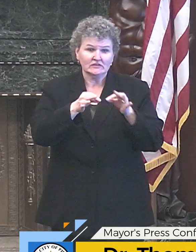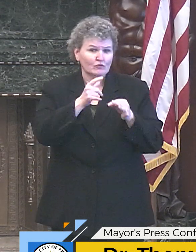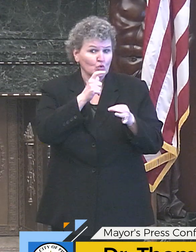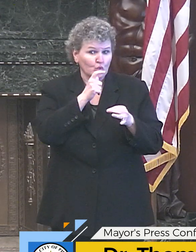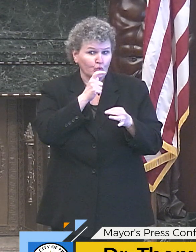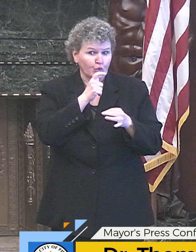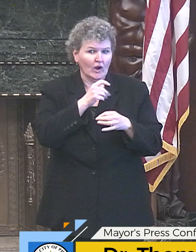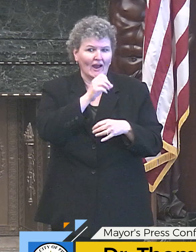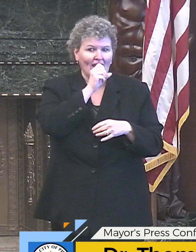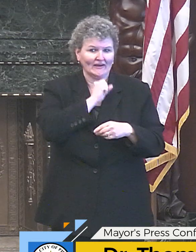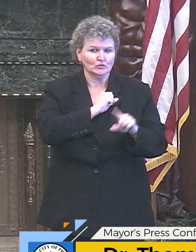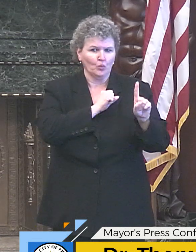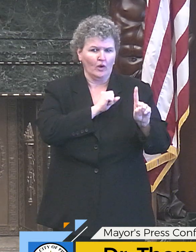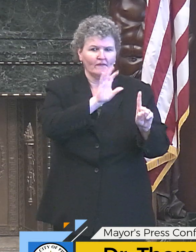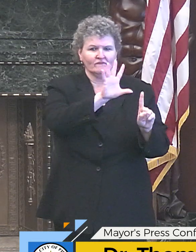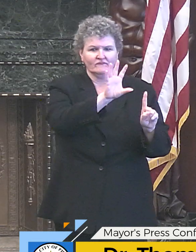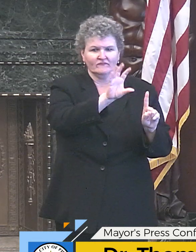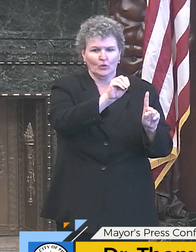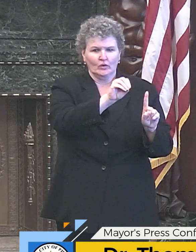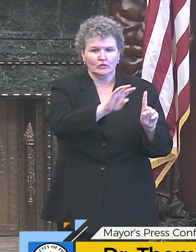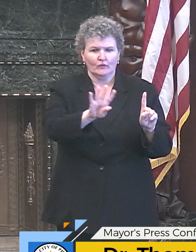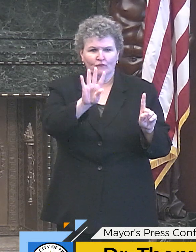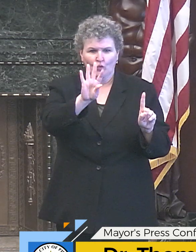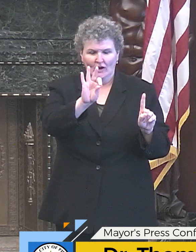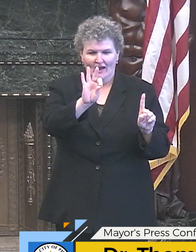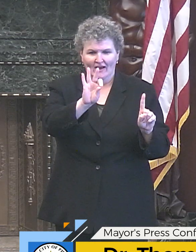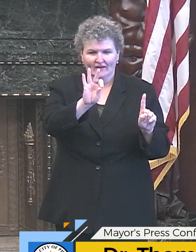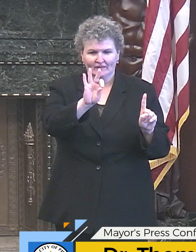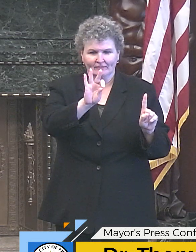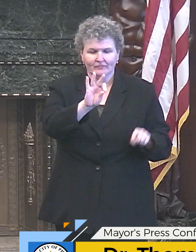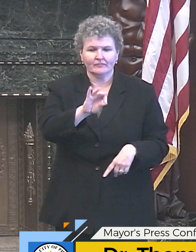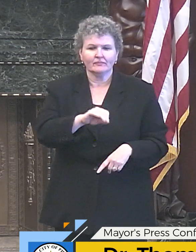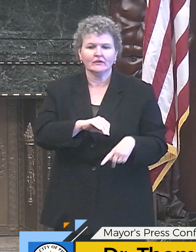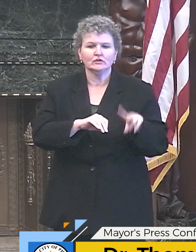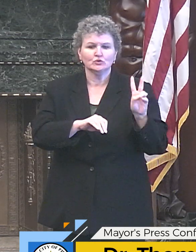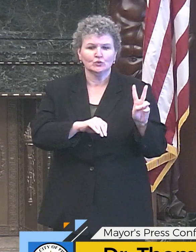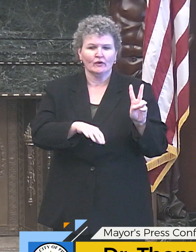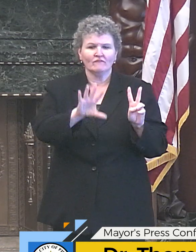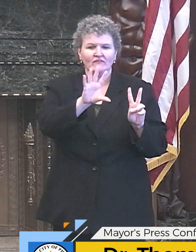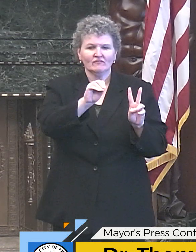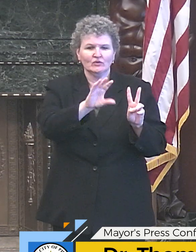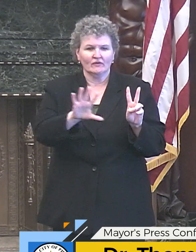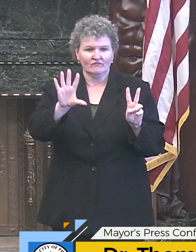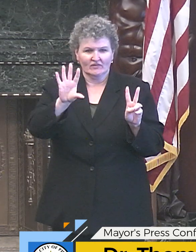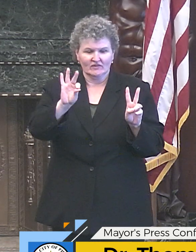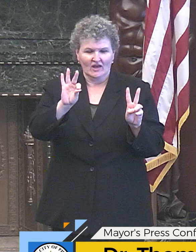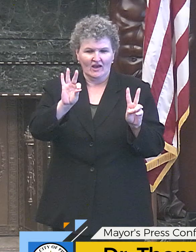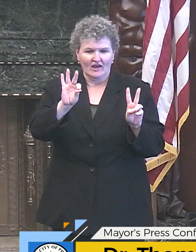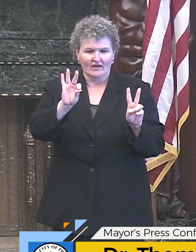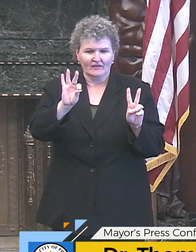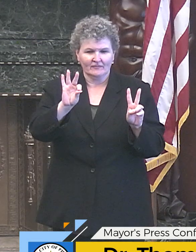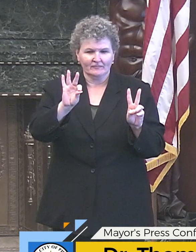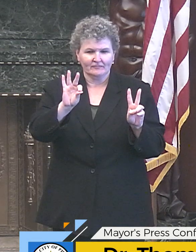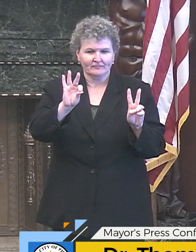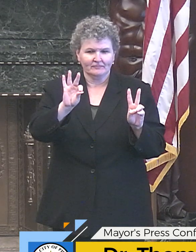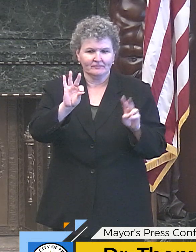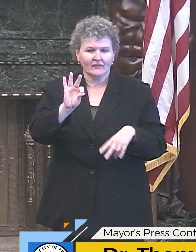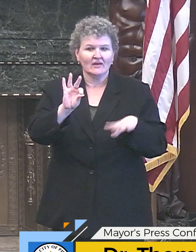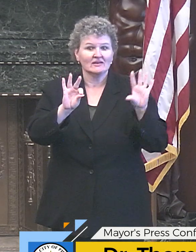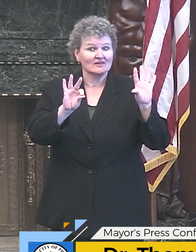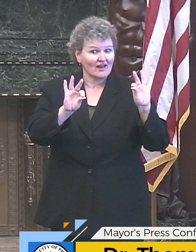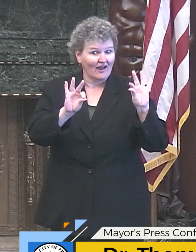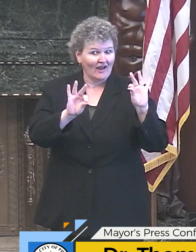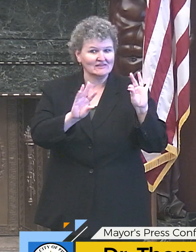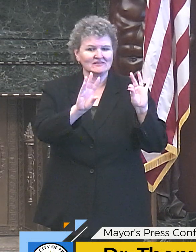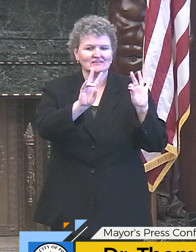age. 1 was between the ages of 40 and 49. 2 were between the ages of 50 and 59. 9